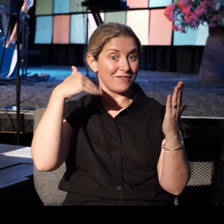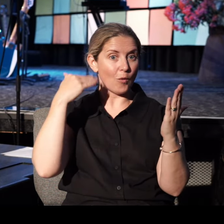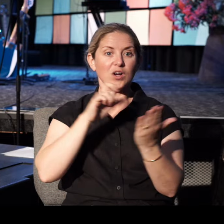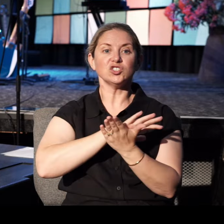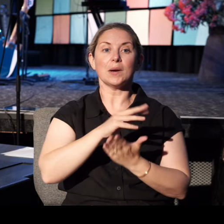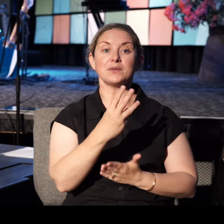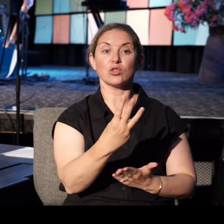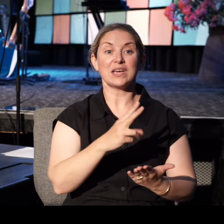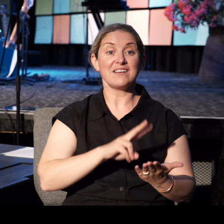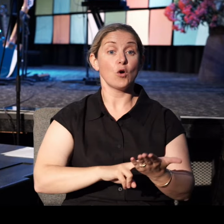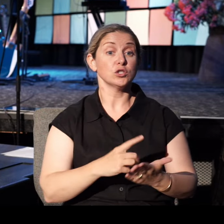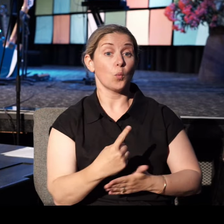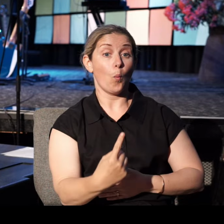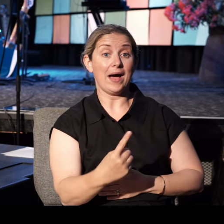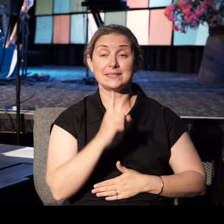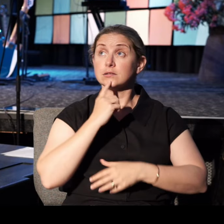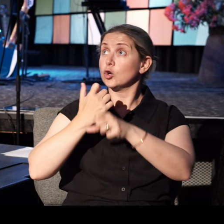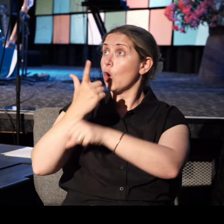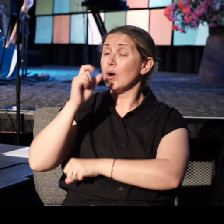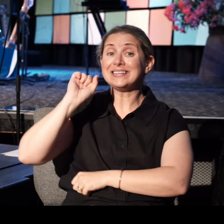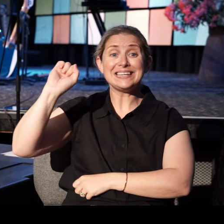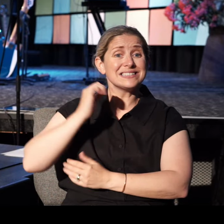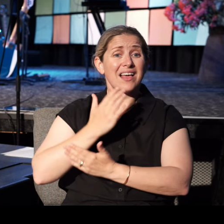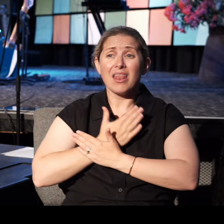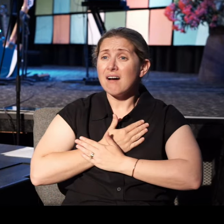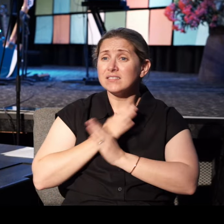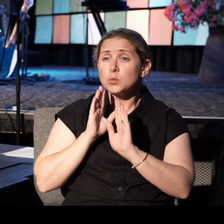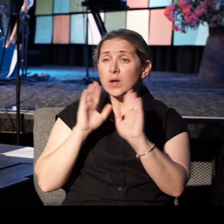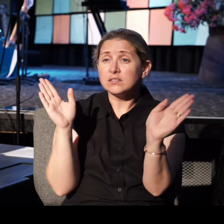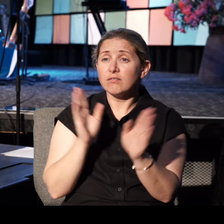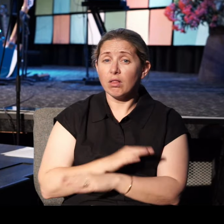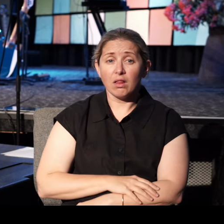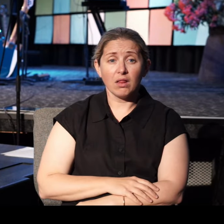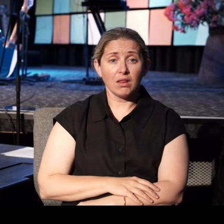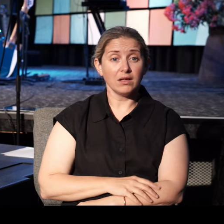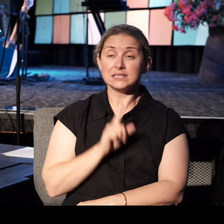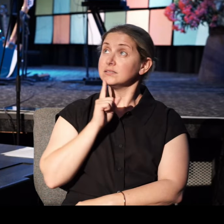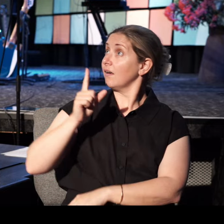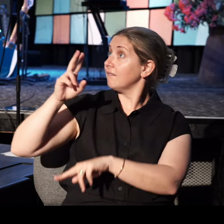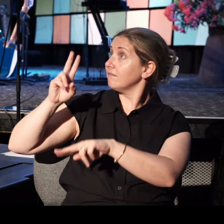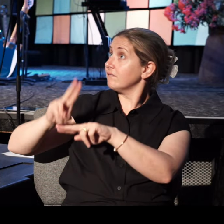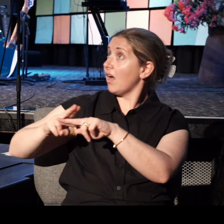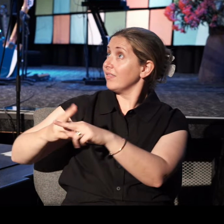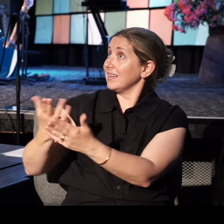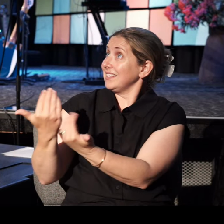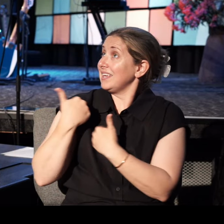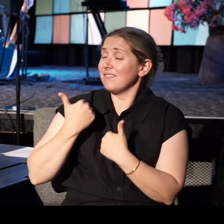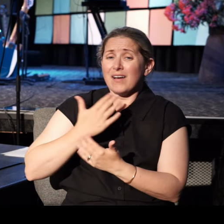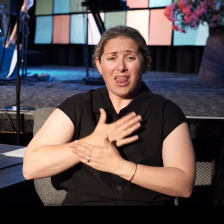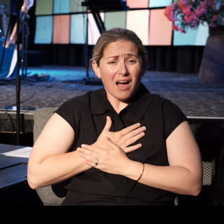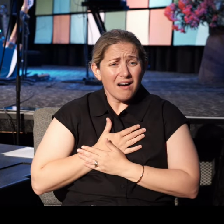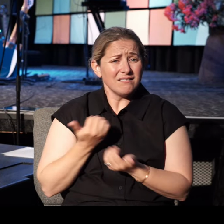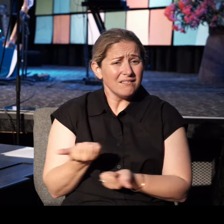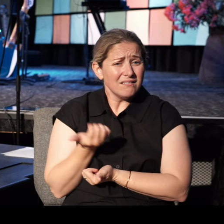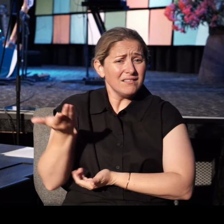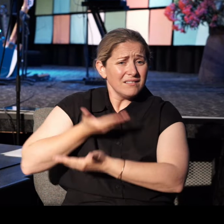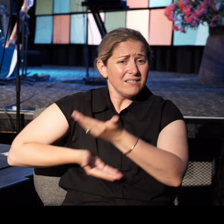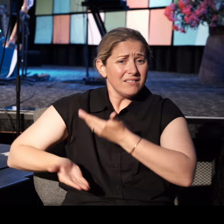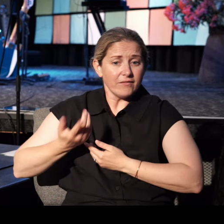1, the beauty of the love of God. See what great love the Father has lavished on us, that we should be